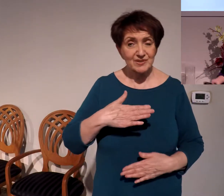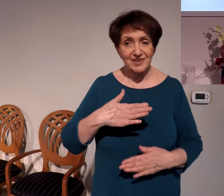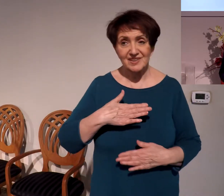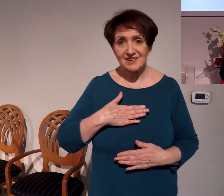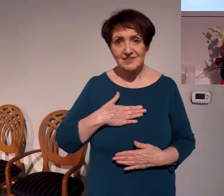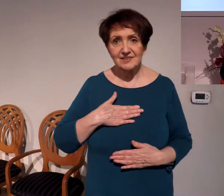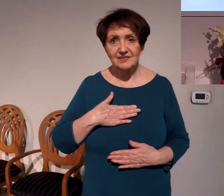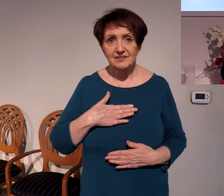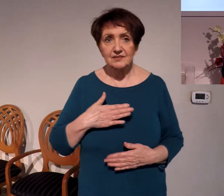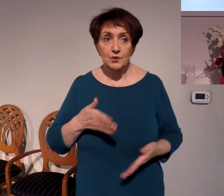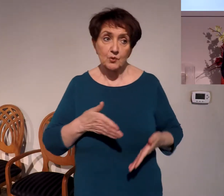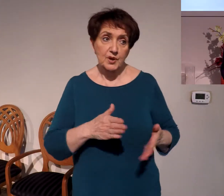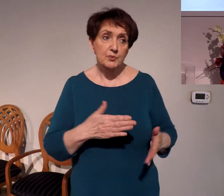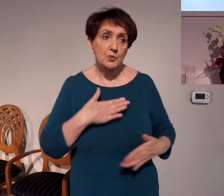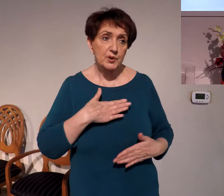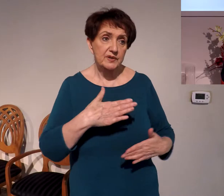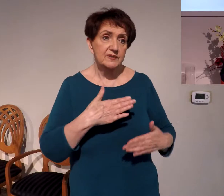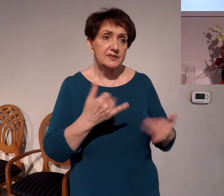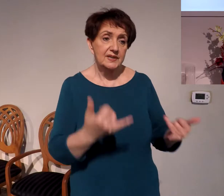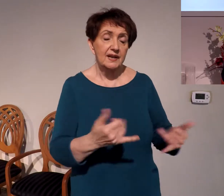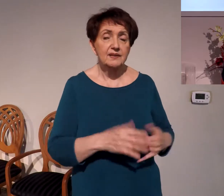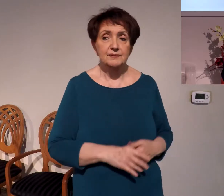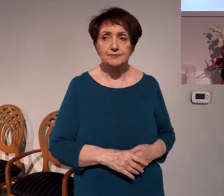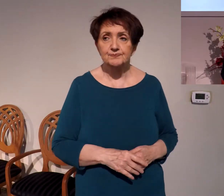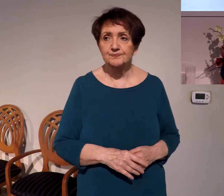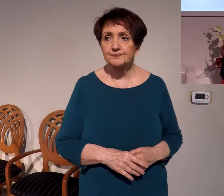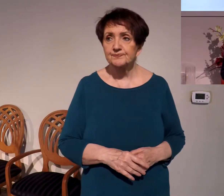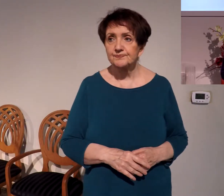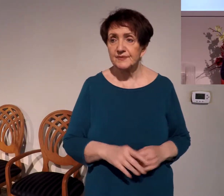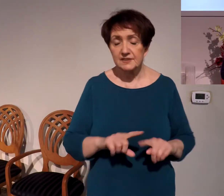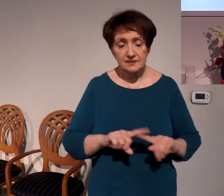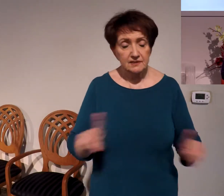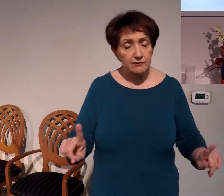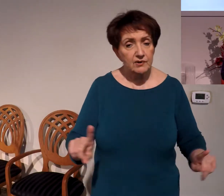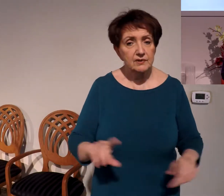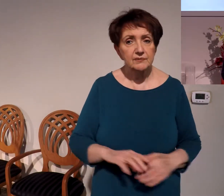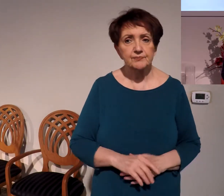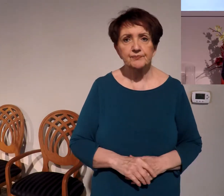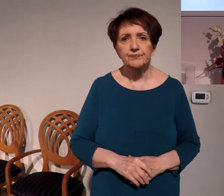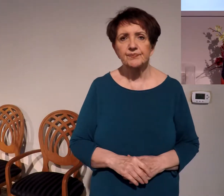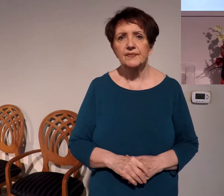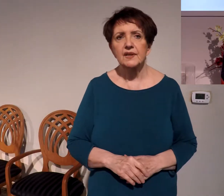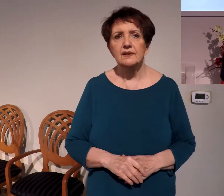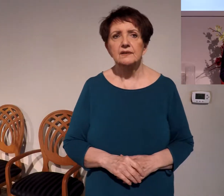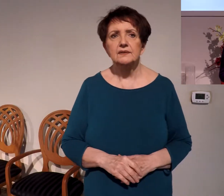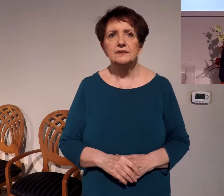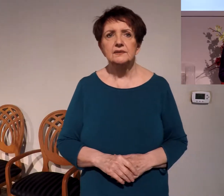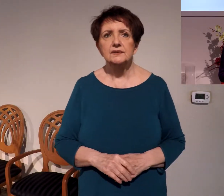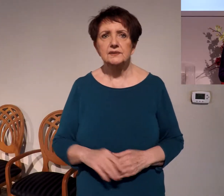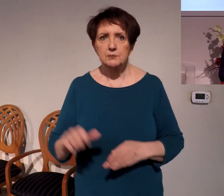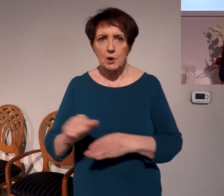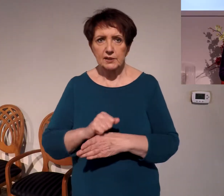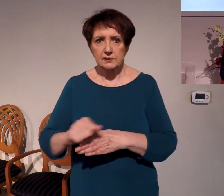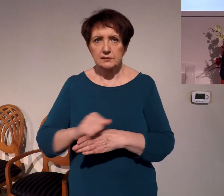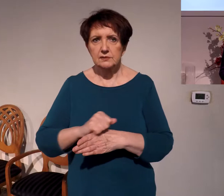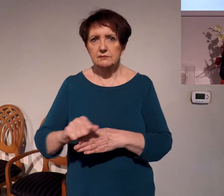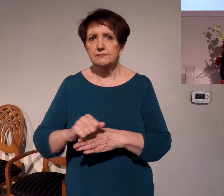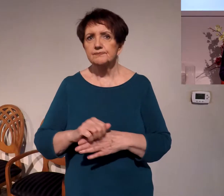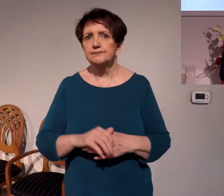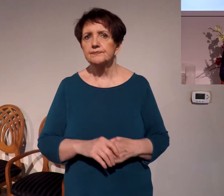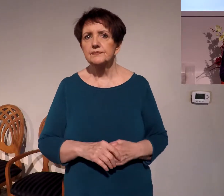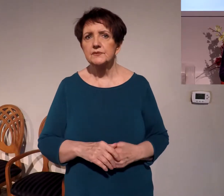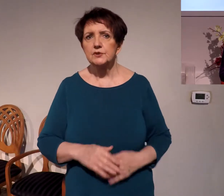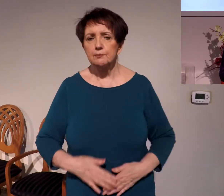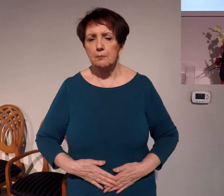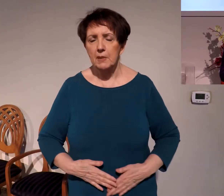of us breathe today. And so, yeah, it's an act of practice to